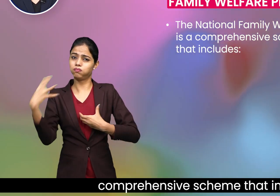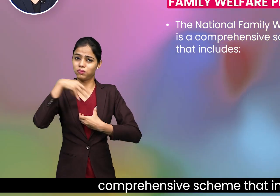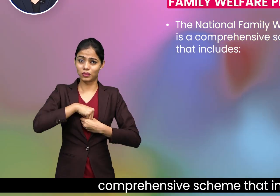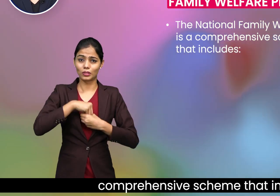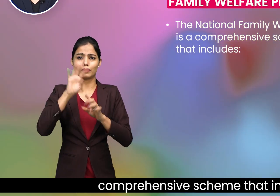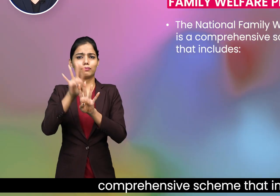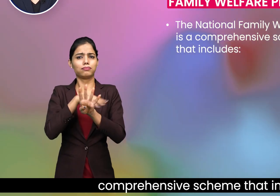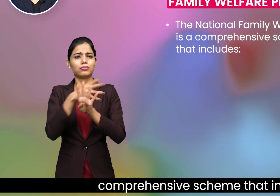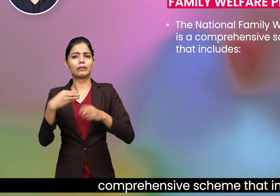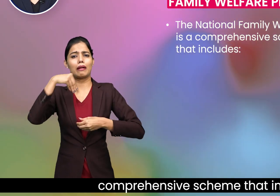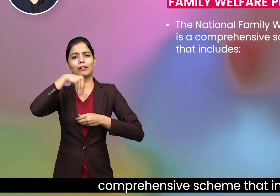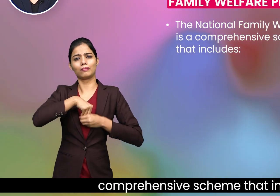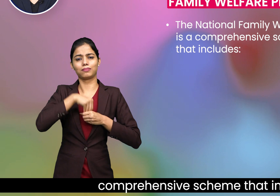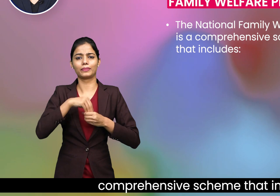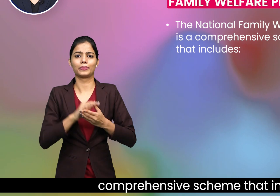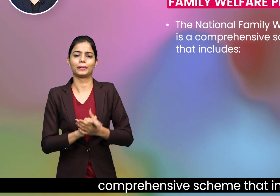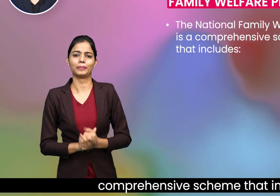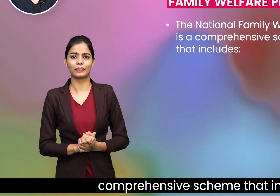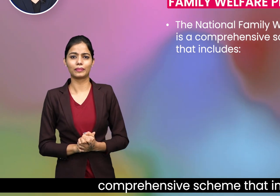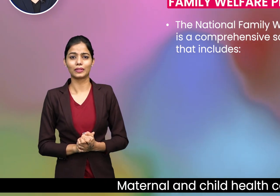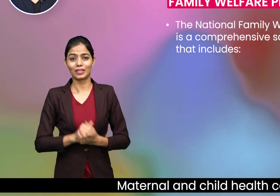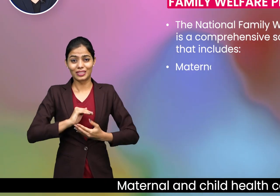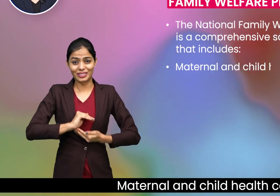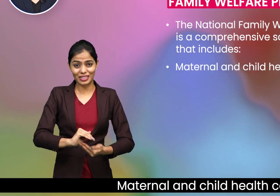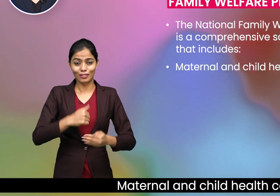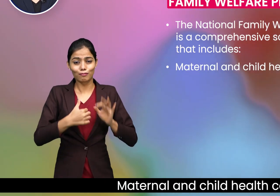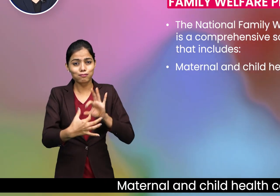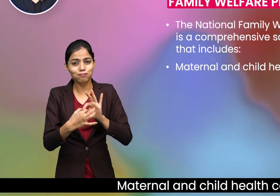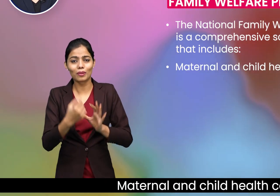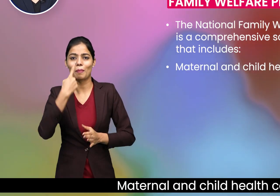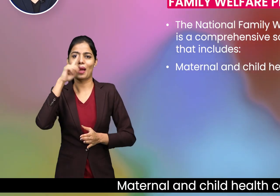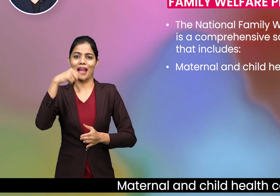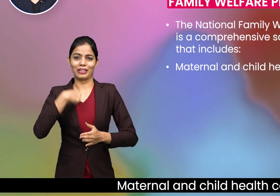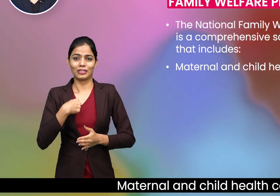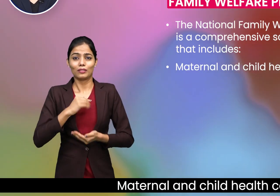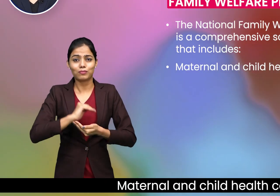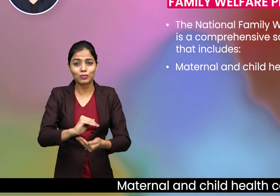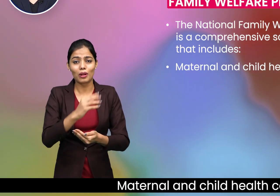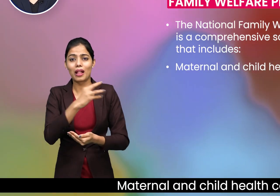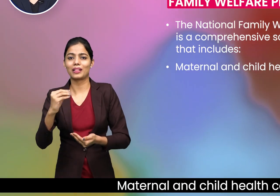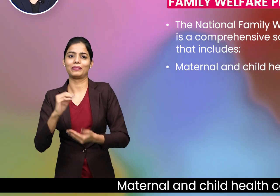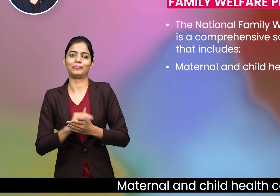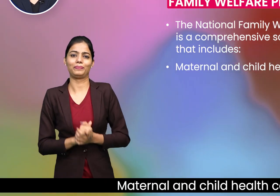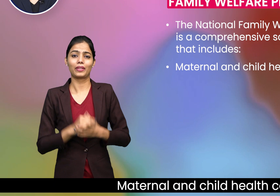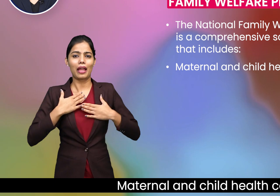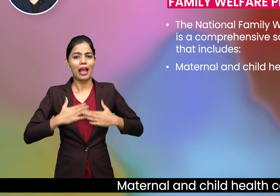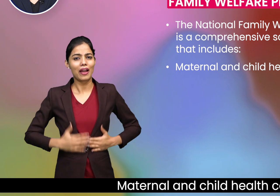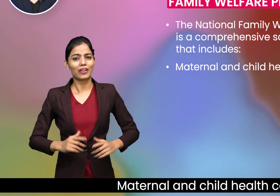scheme that includes maternal and child health care,